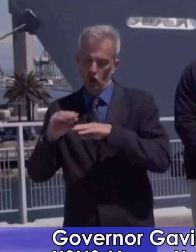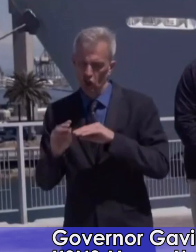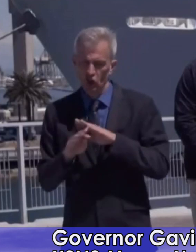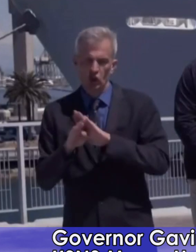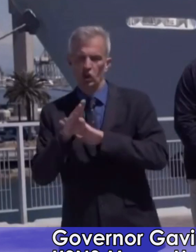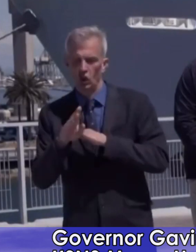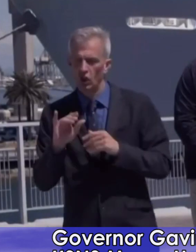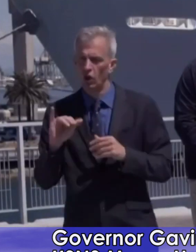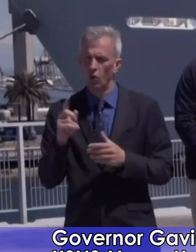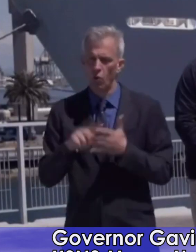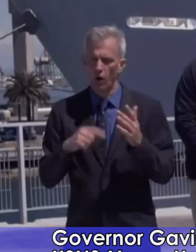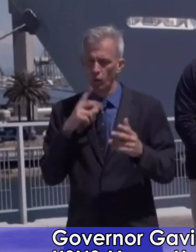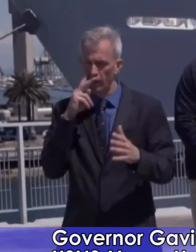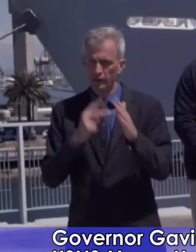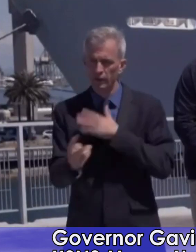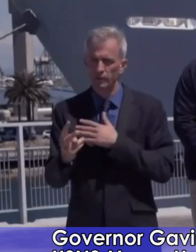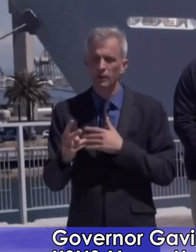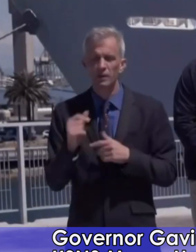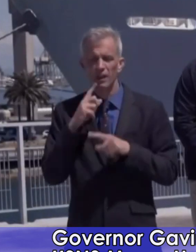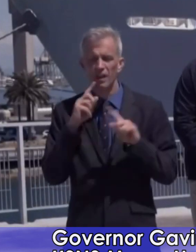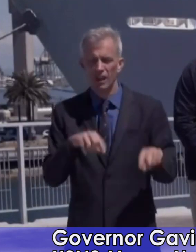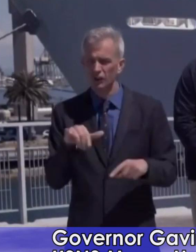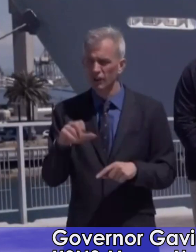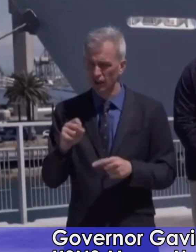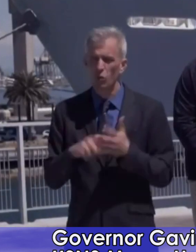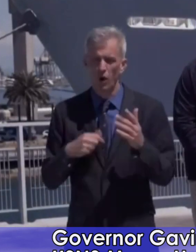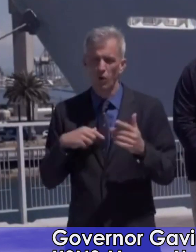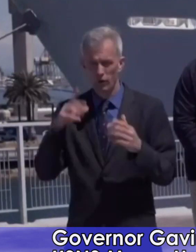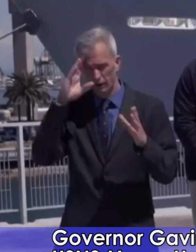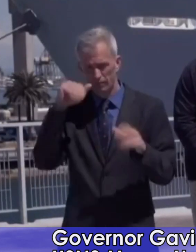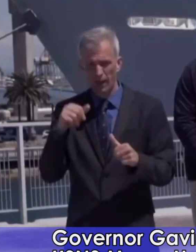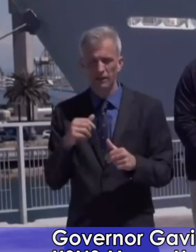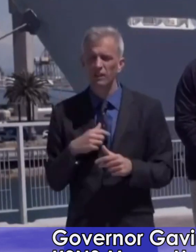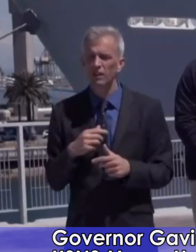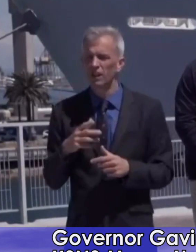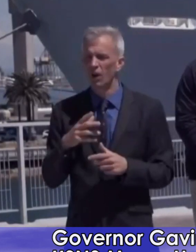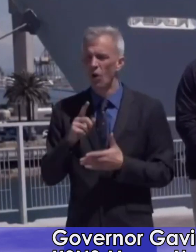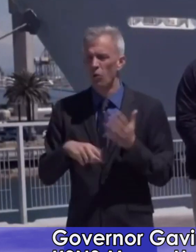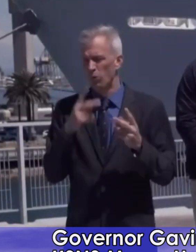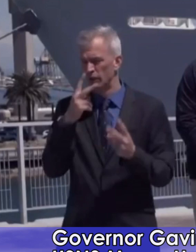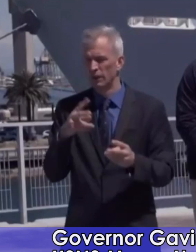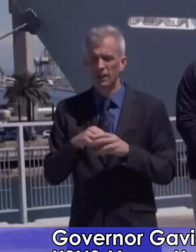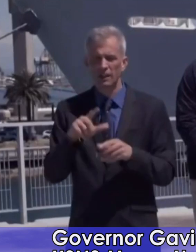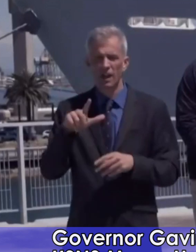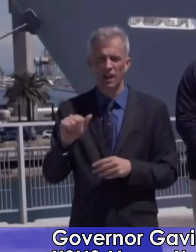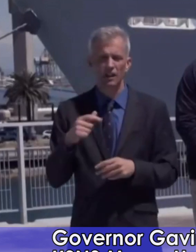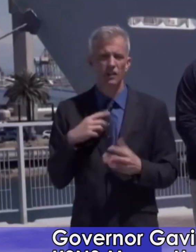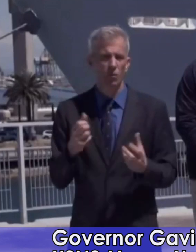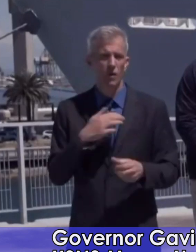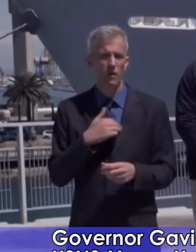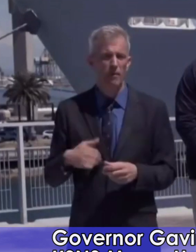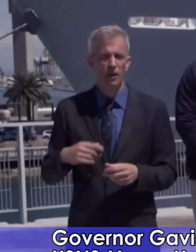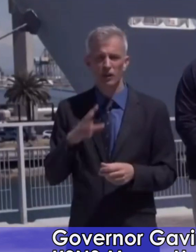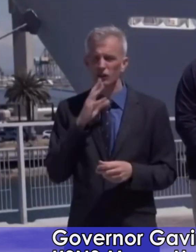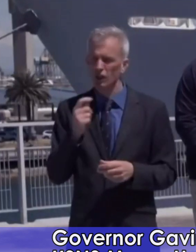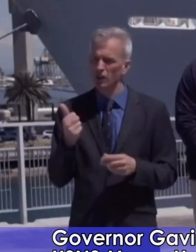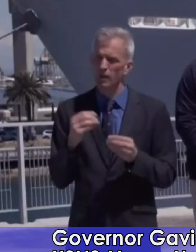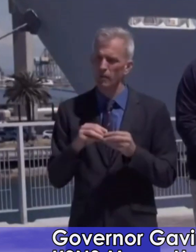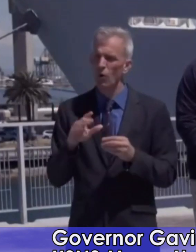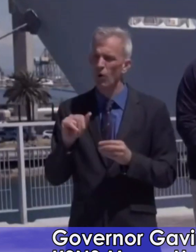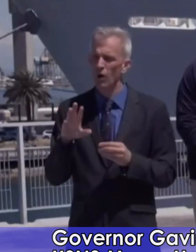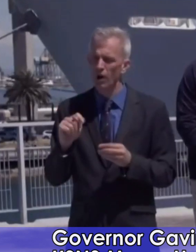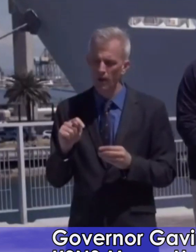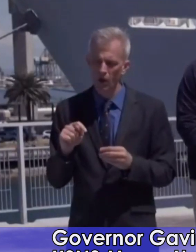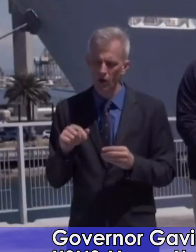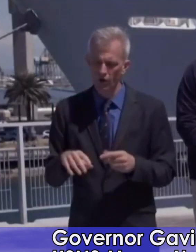we expected, and we're seeing in Los Angeles, and Mayor could talk a little bit more about this. In fact, I'd like him to, because of the unique characteristics of